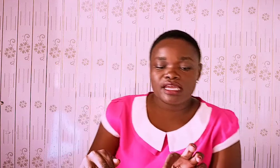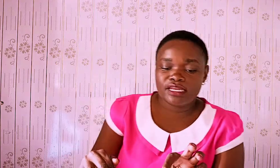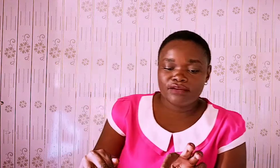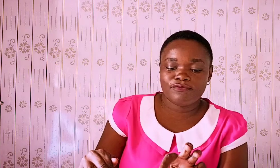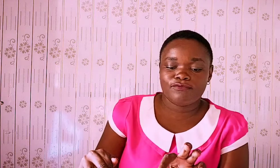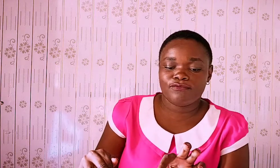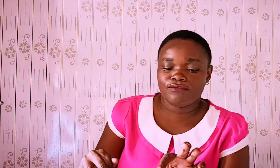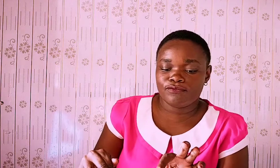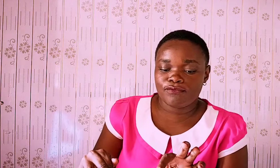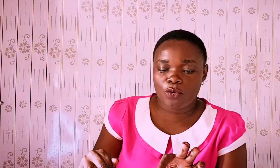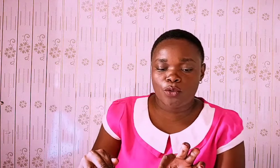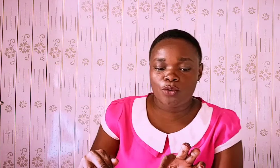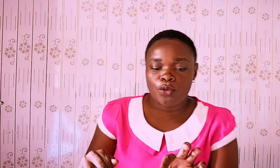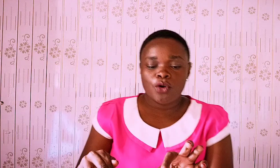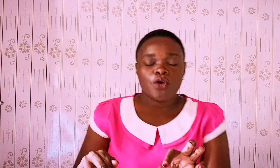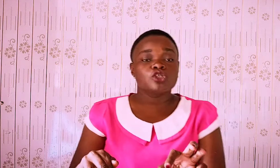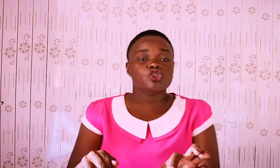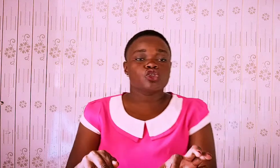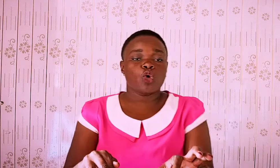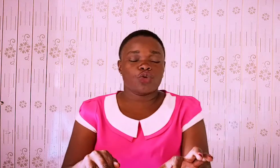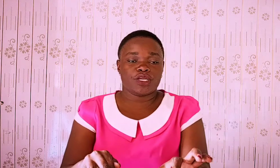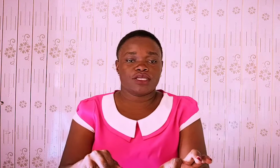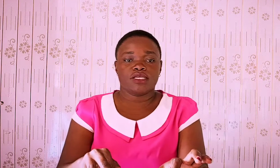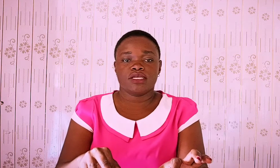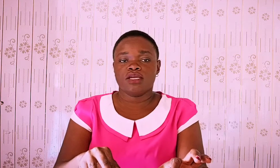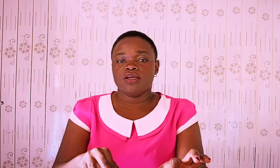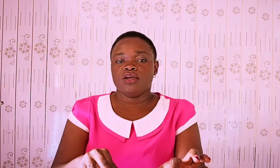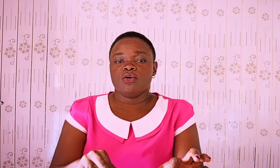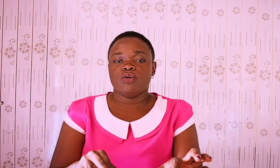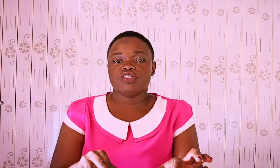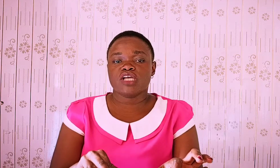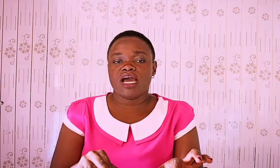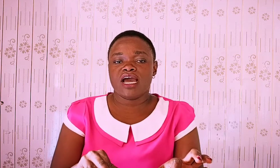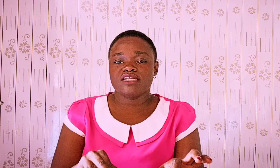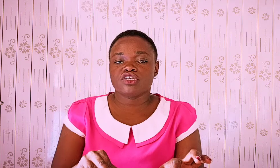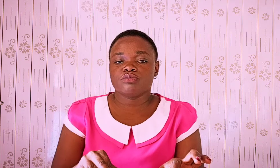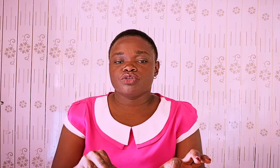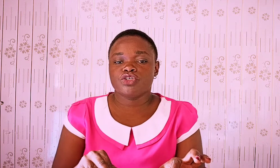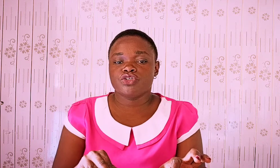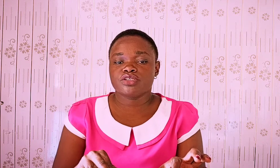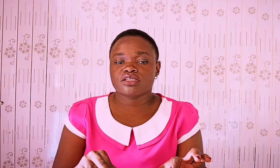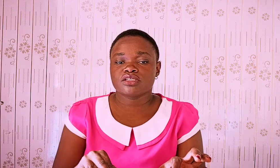sign for sorry, which handshake do you use?